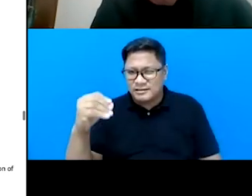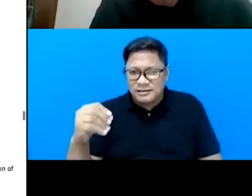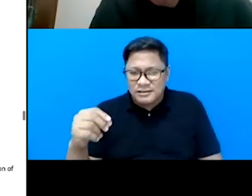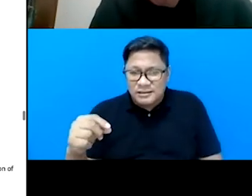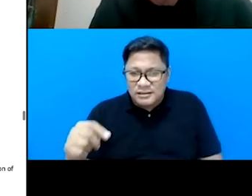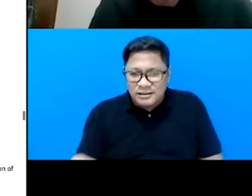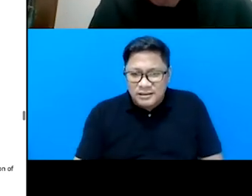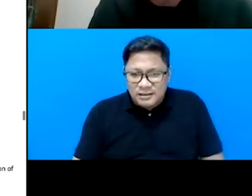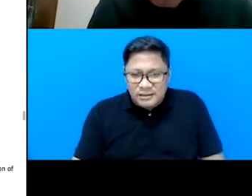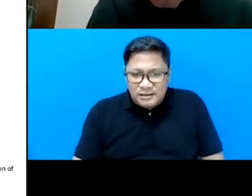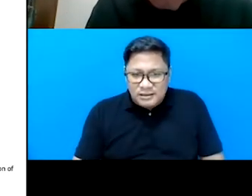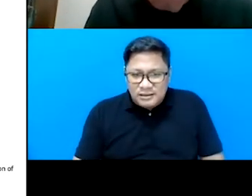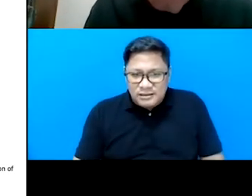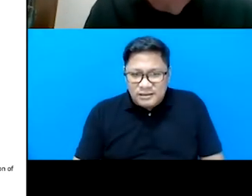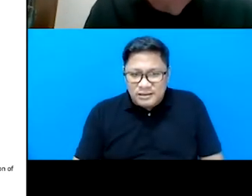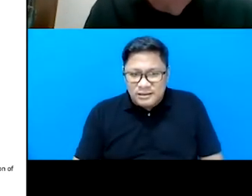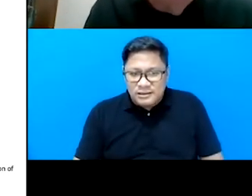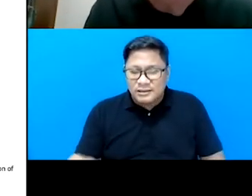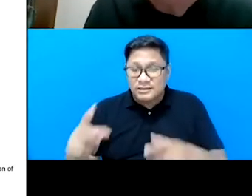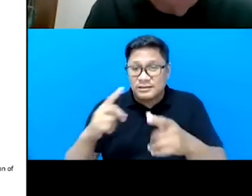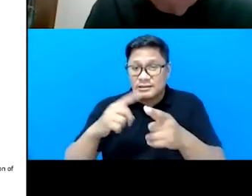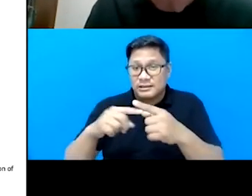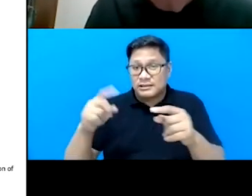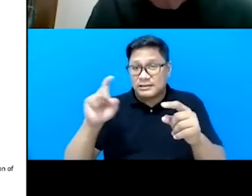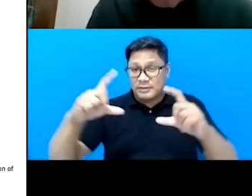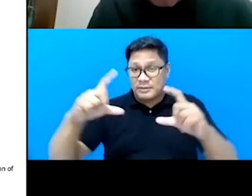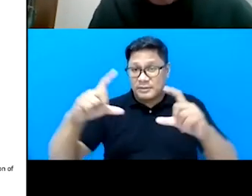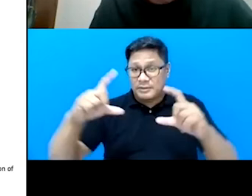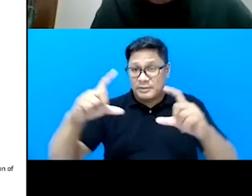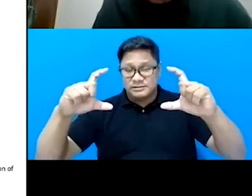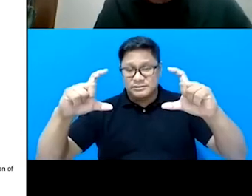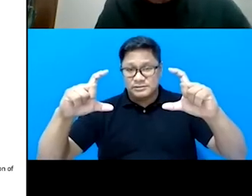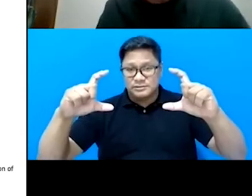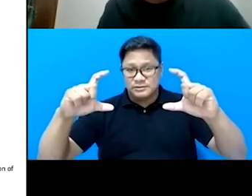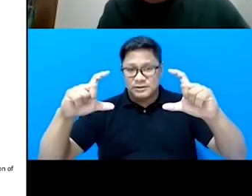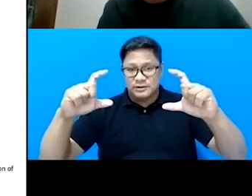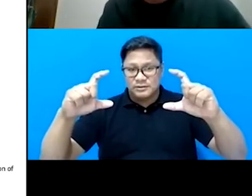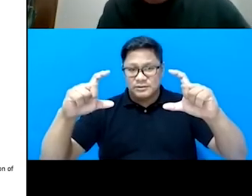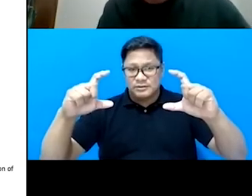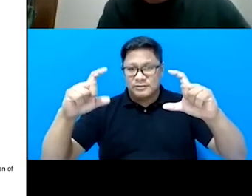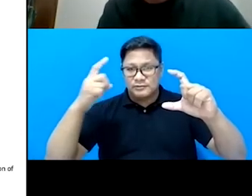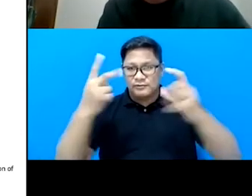And you should have brackets around both parts of ADJ.